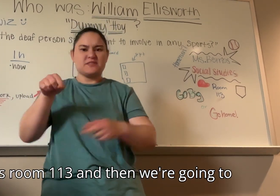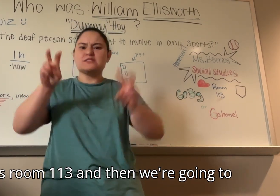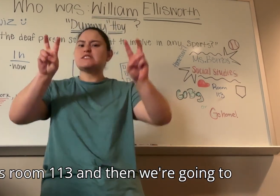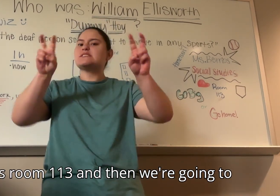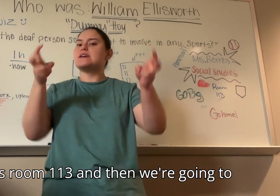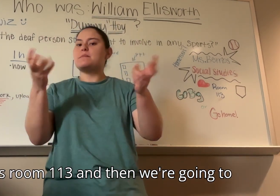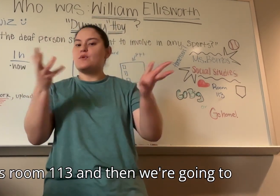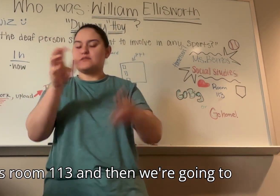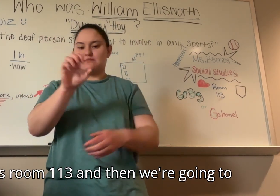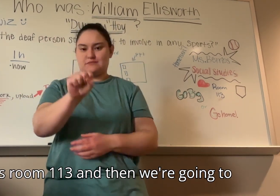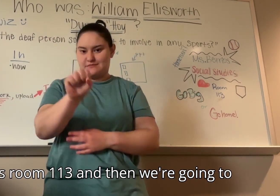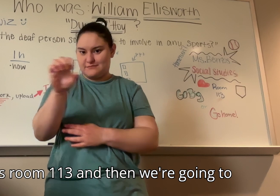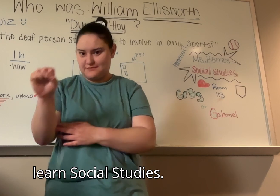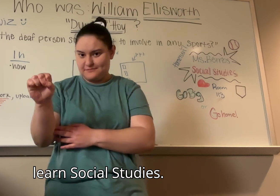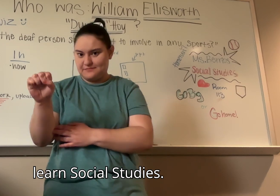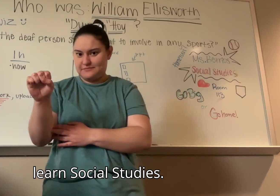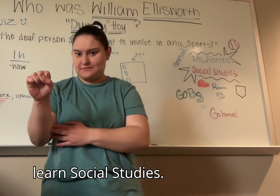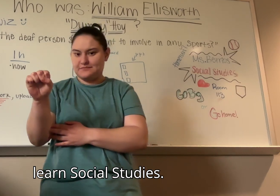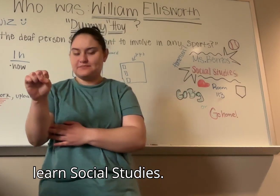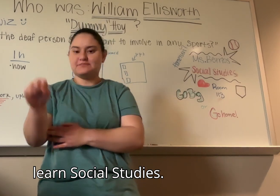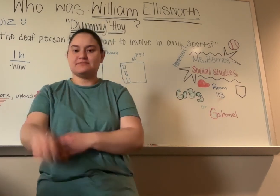113, and then we're going to learn social studies.